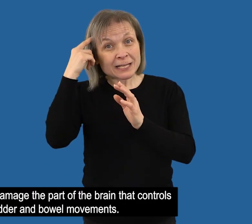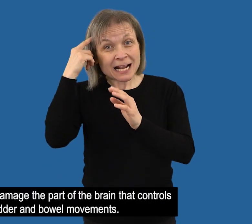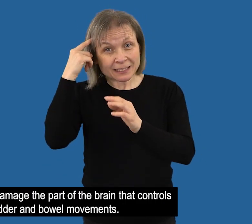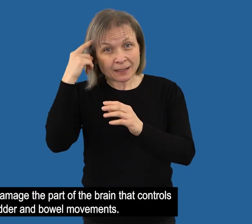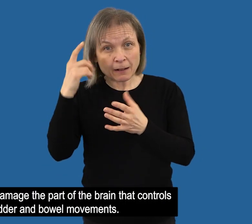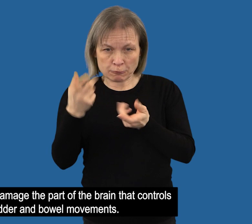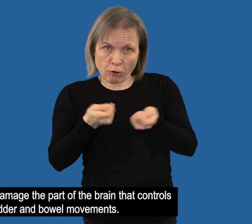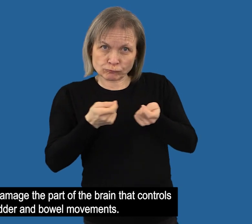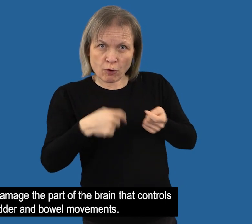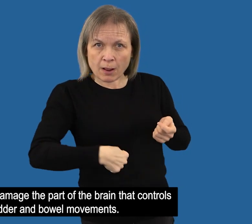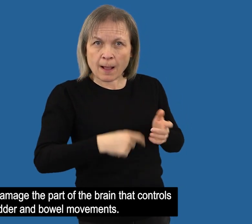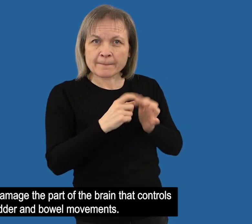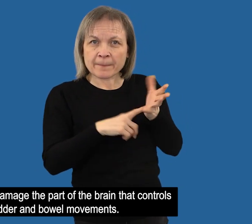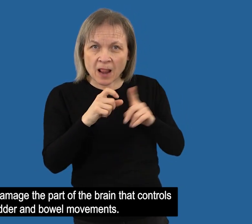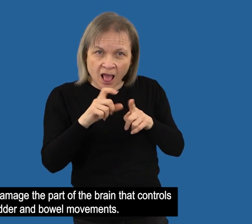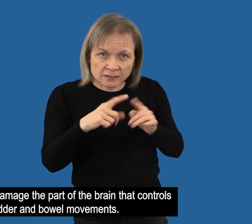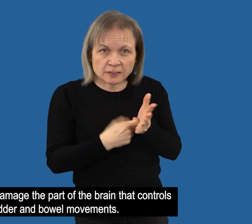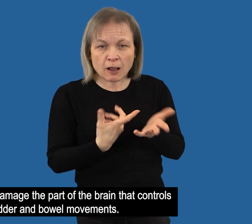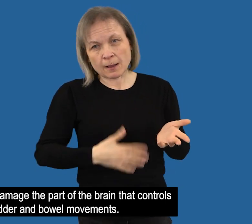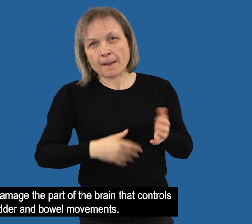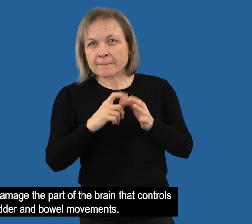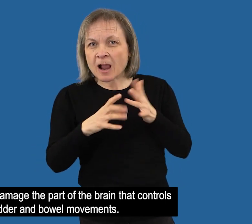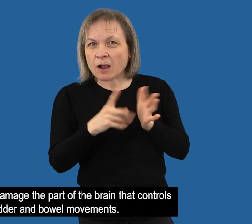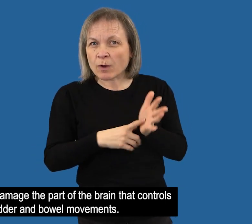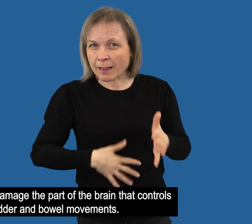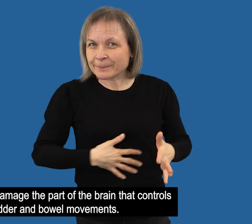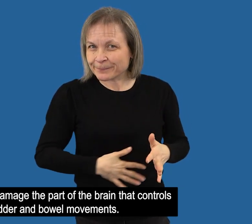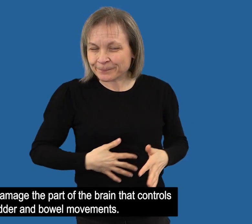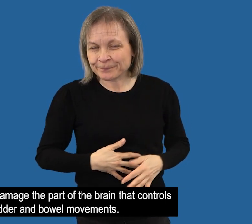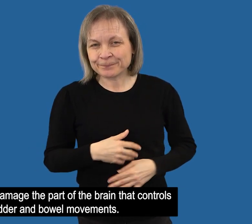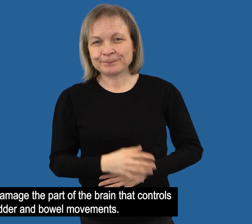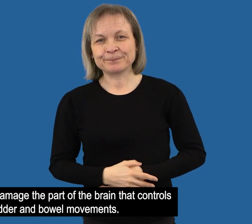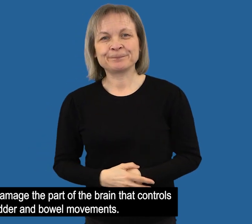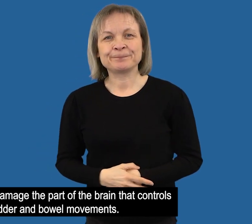Some strokes damage the part of the brain that controls bladder and bowel movements.